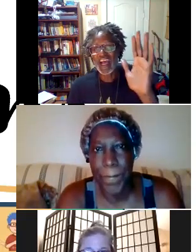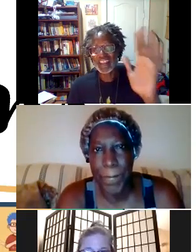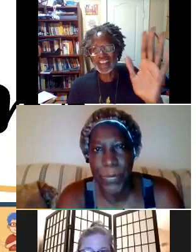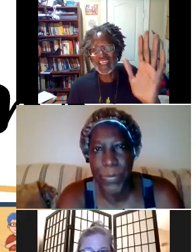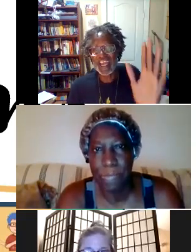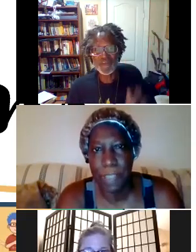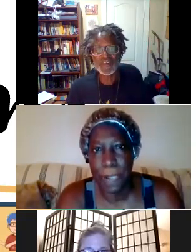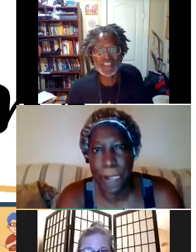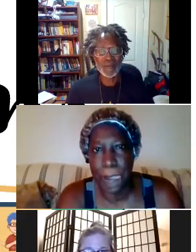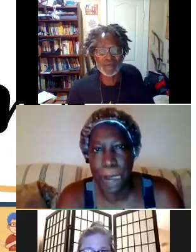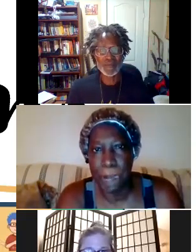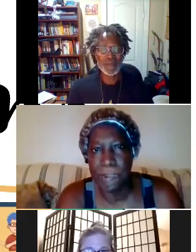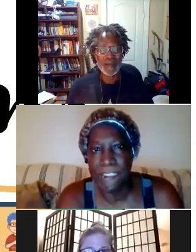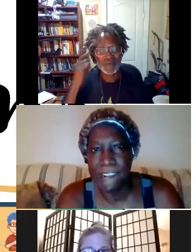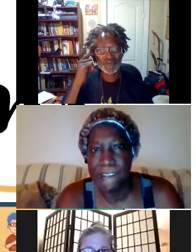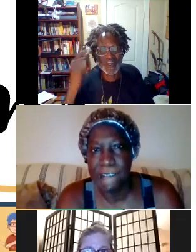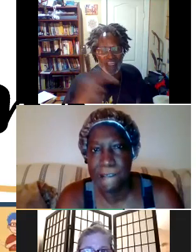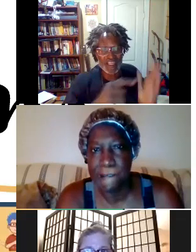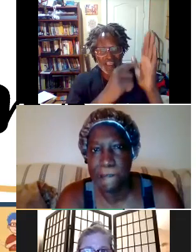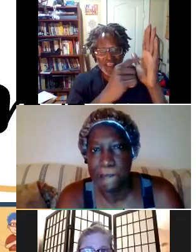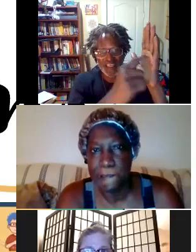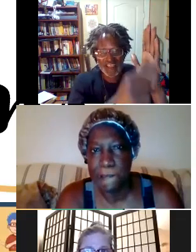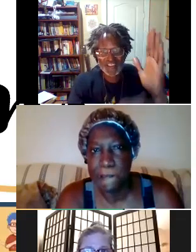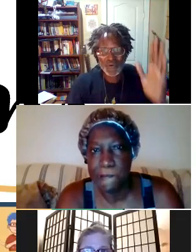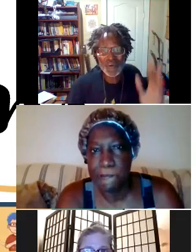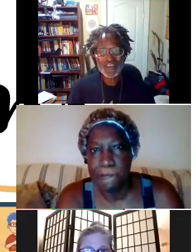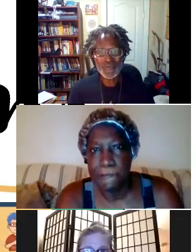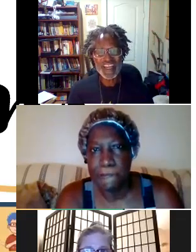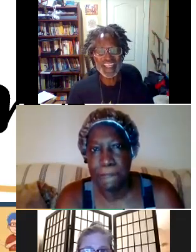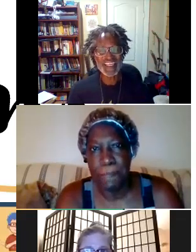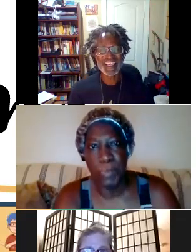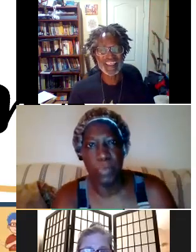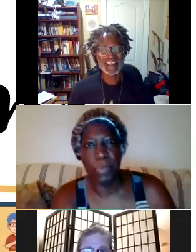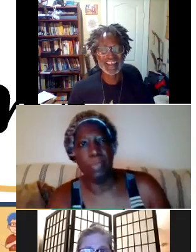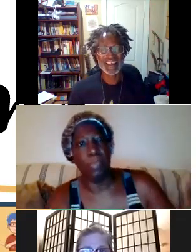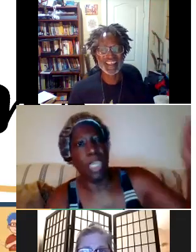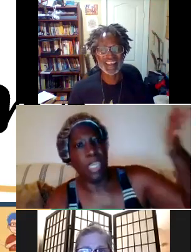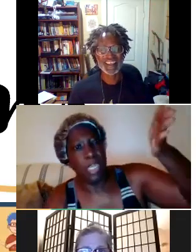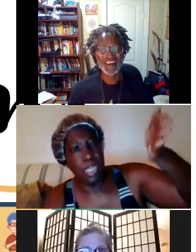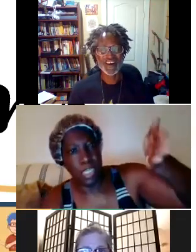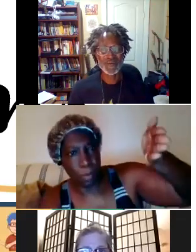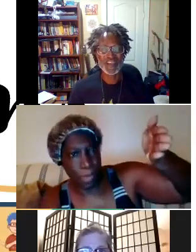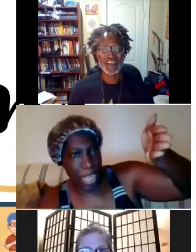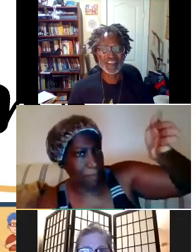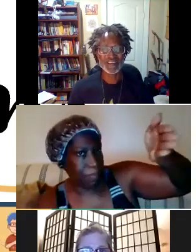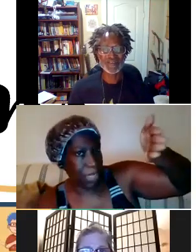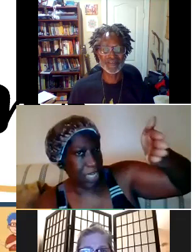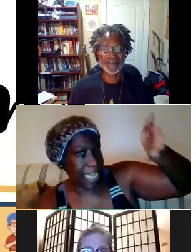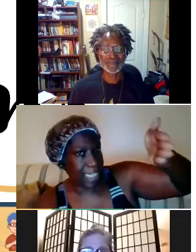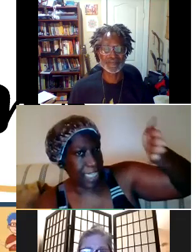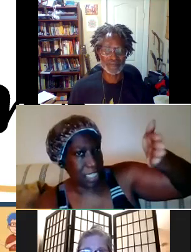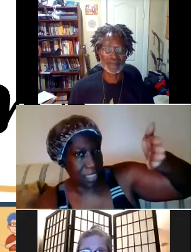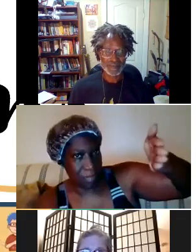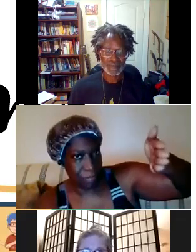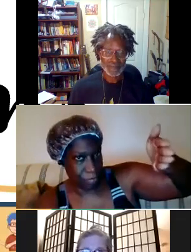Mm-hmm. I seen that the first thing popped in my mind was read. So what is reading? Your palm